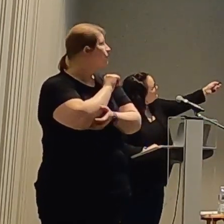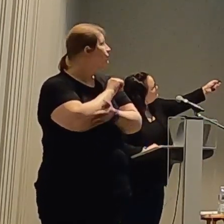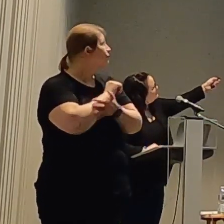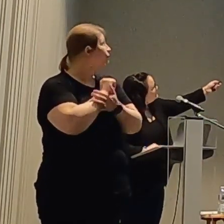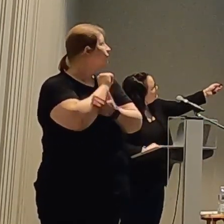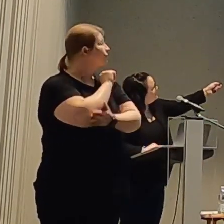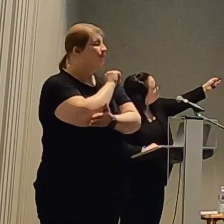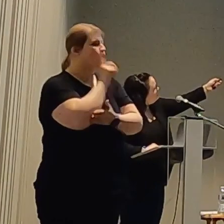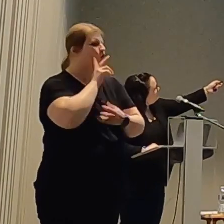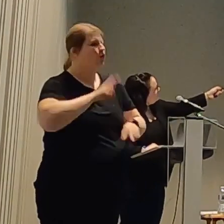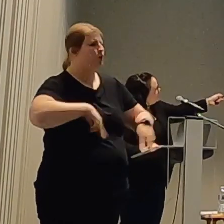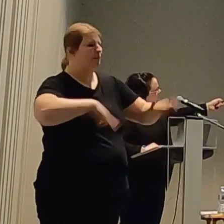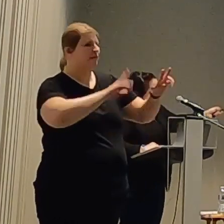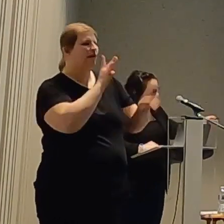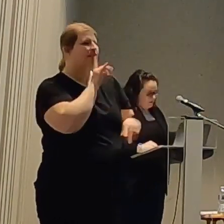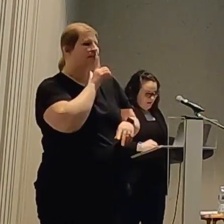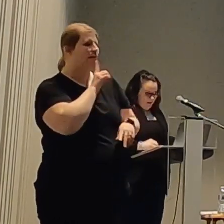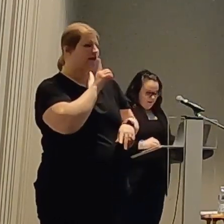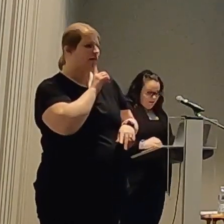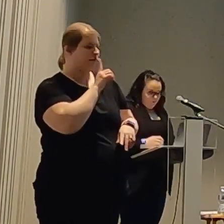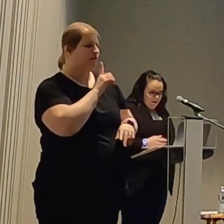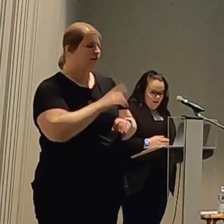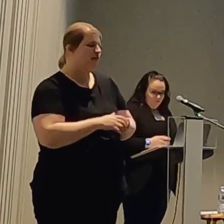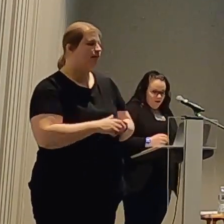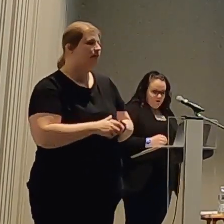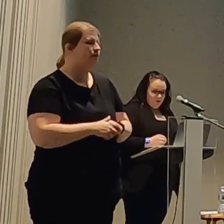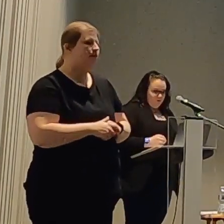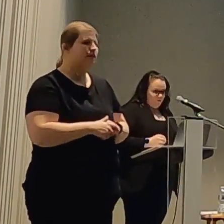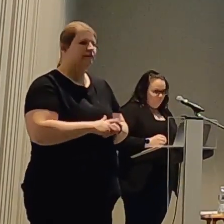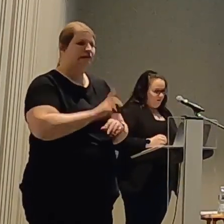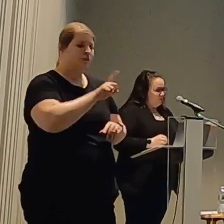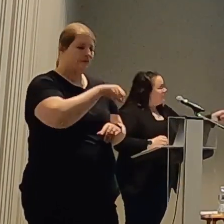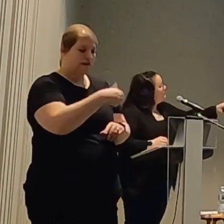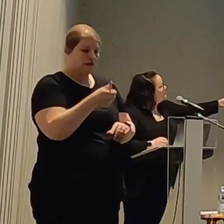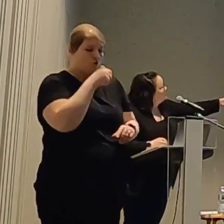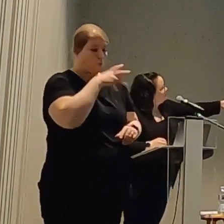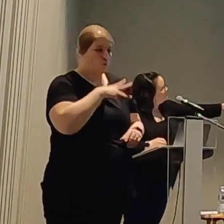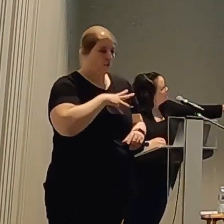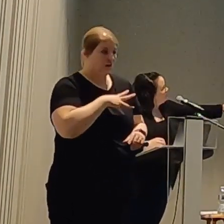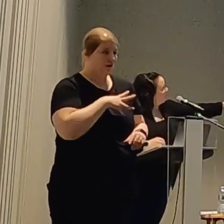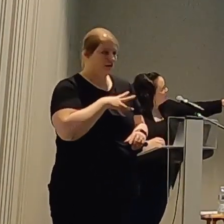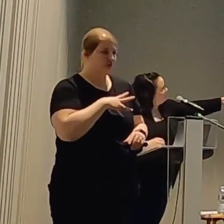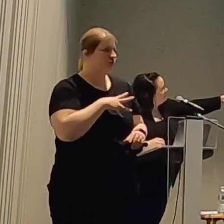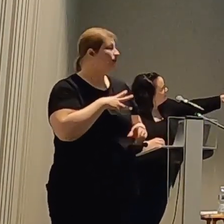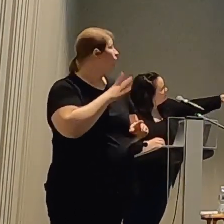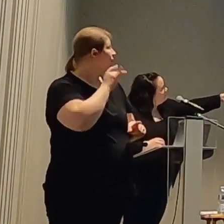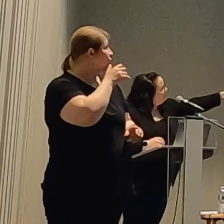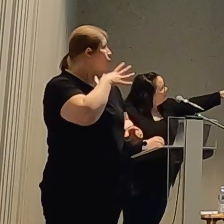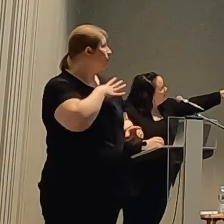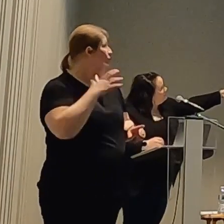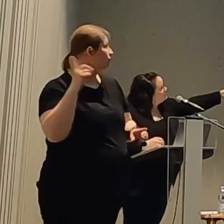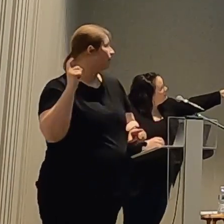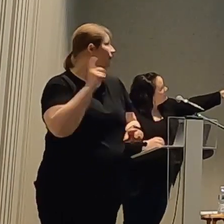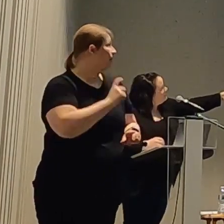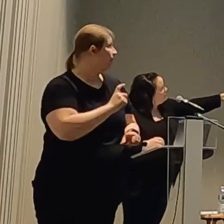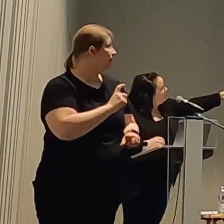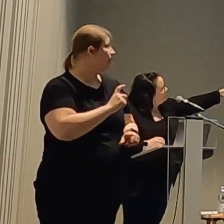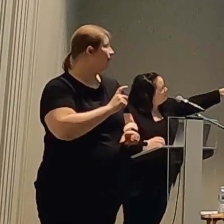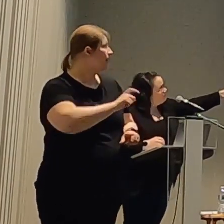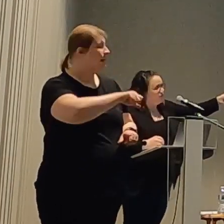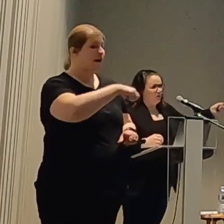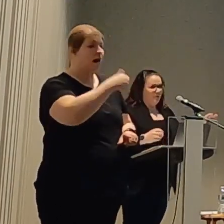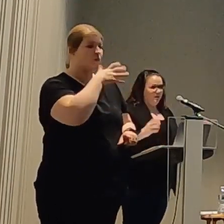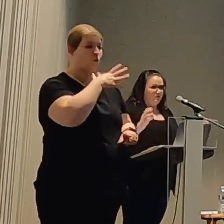looking up at this light bulb right here. Then we have another woman, so that's the woman rushing in. Then there's